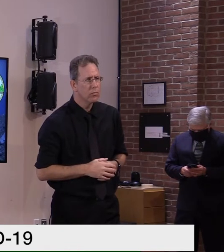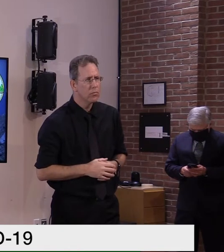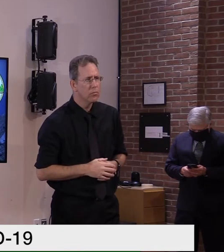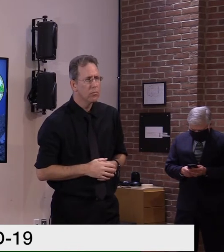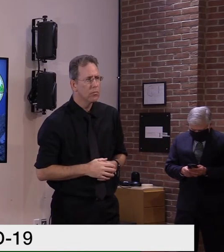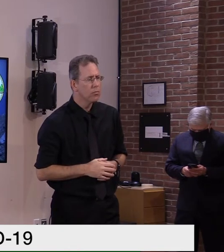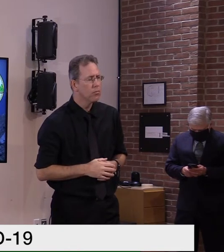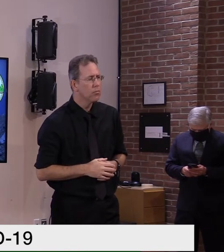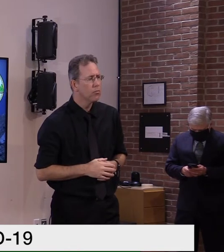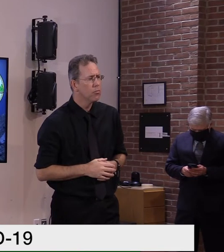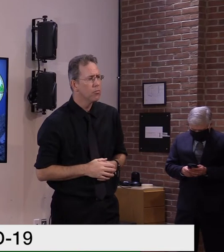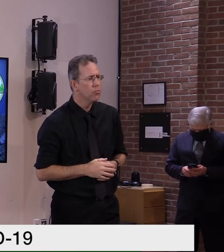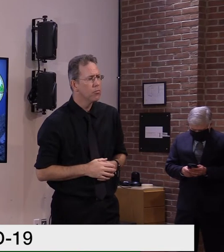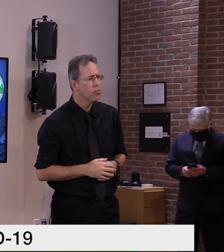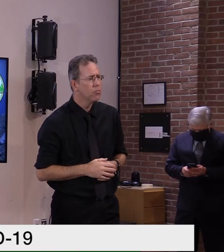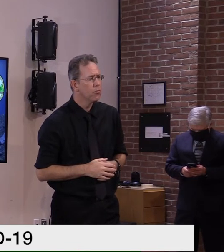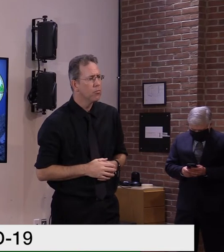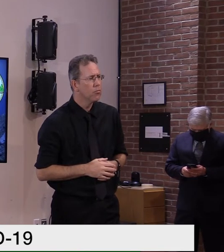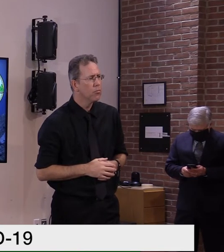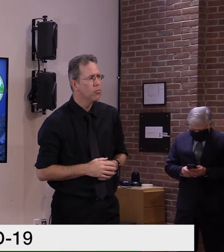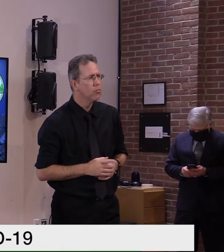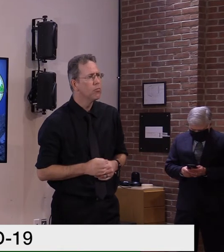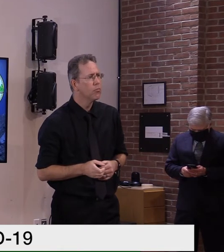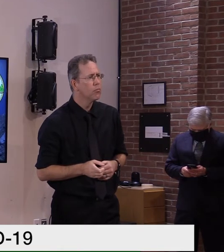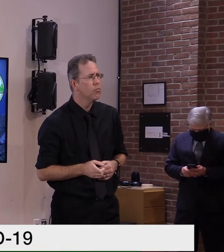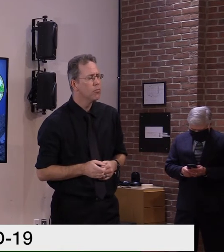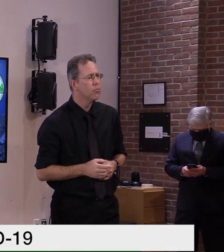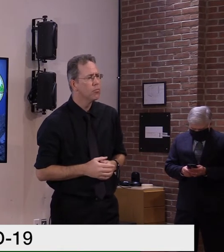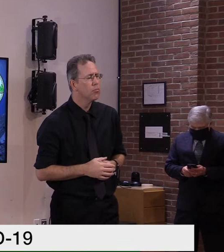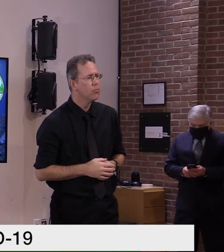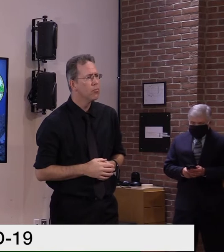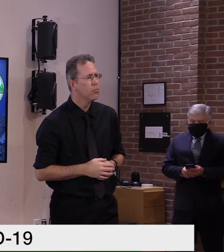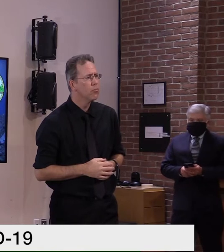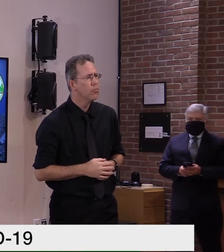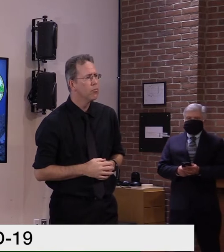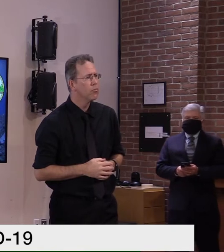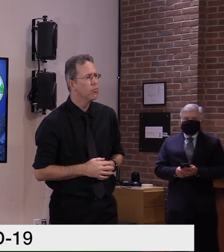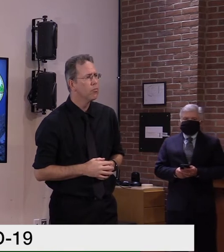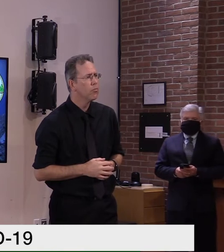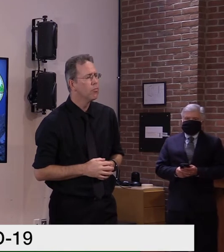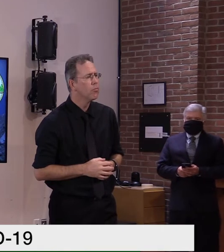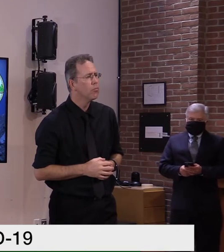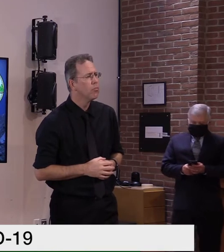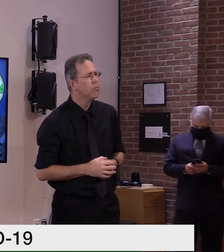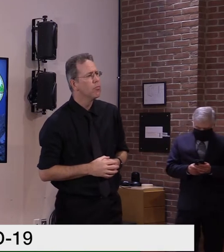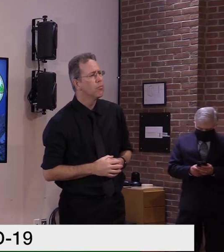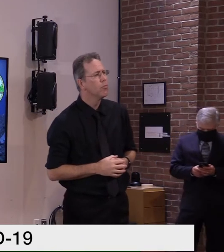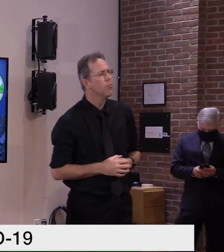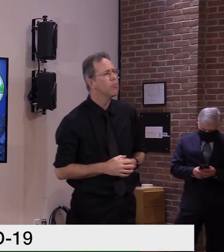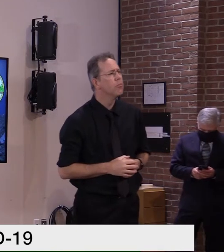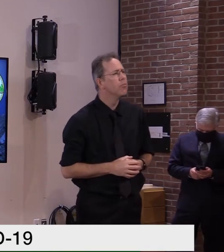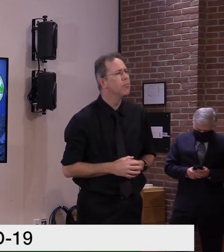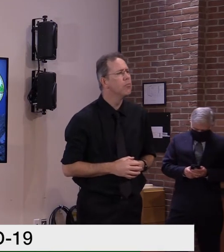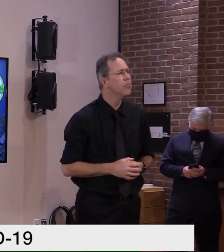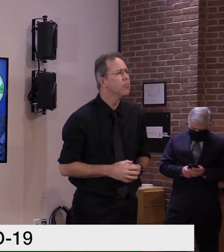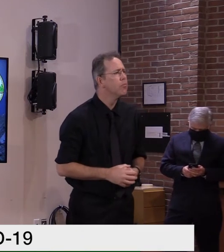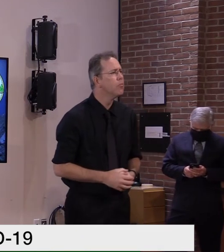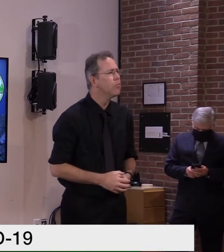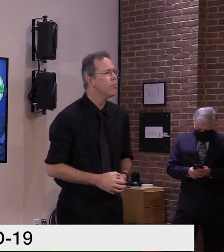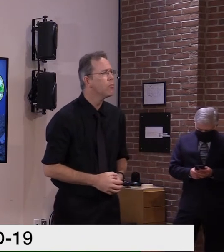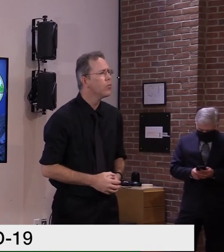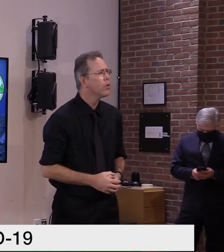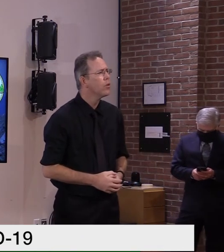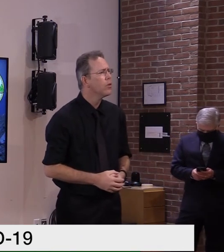Hi there. There was a report out last night about the majority